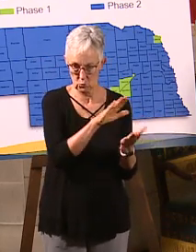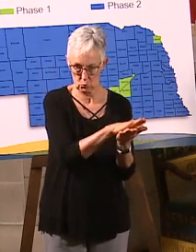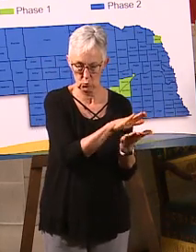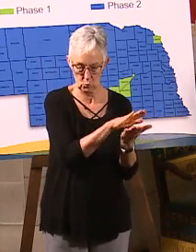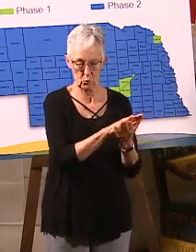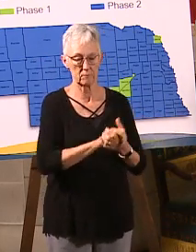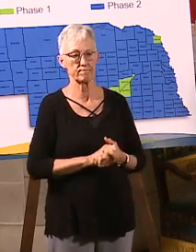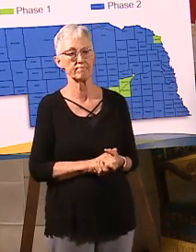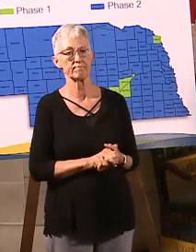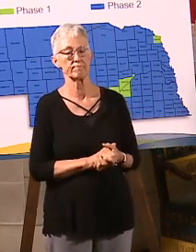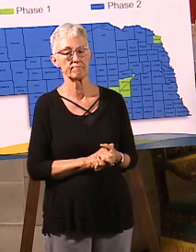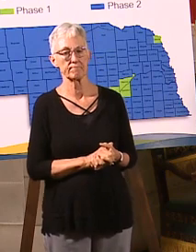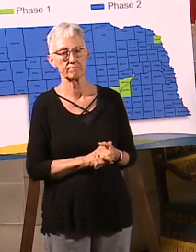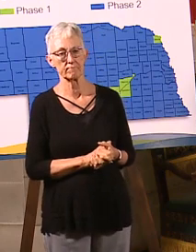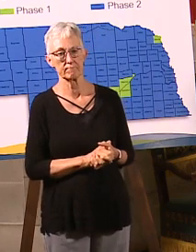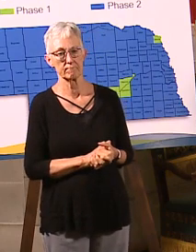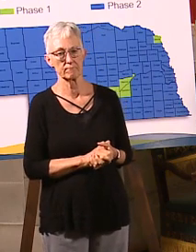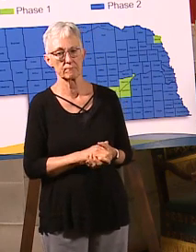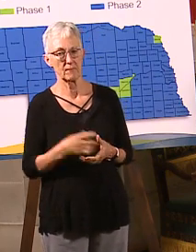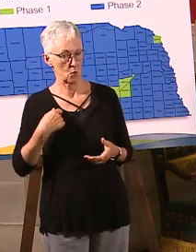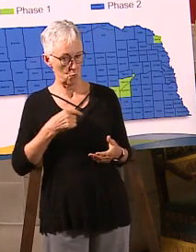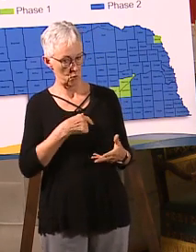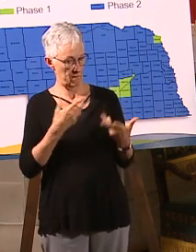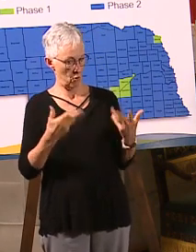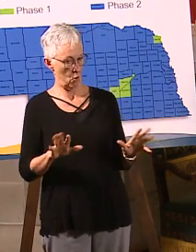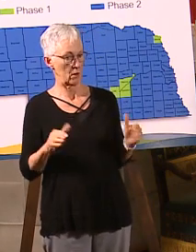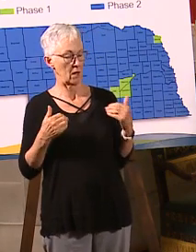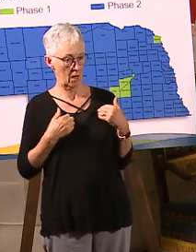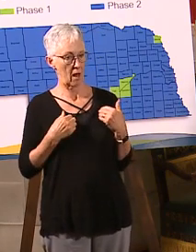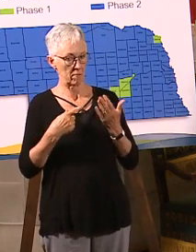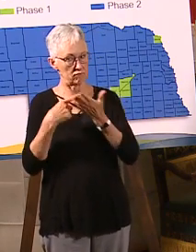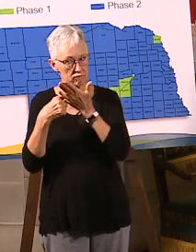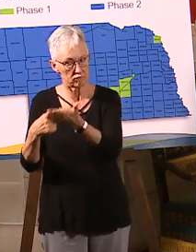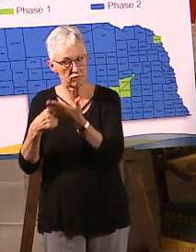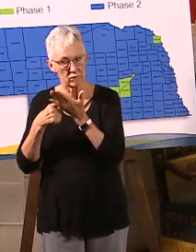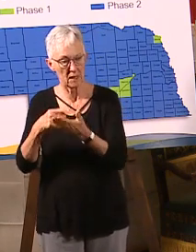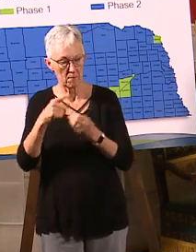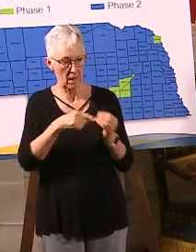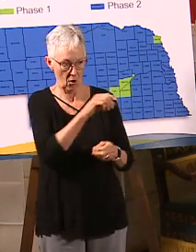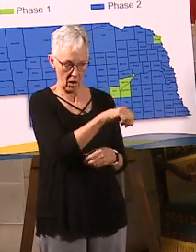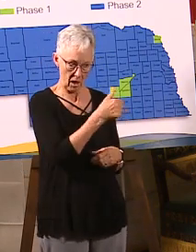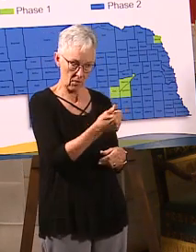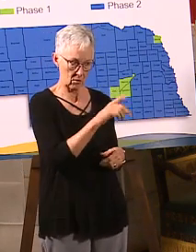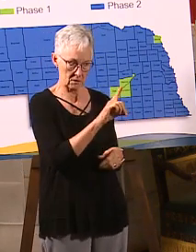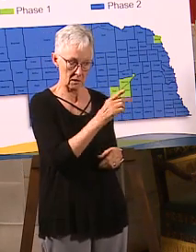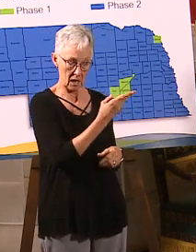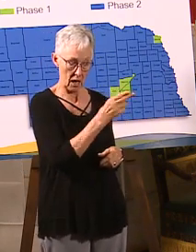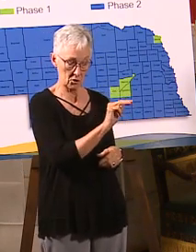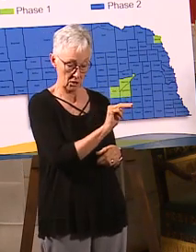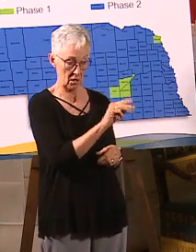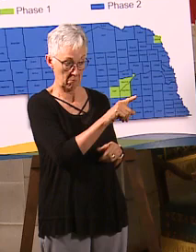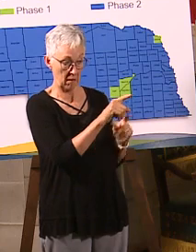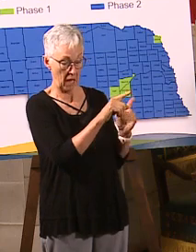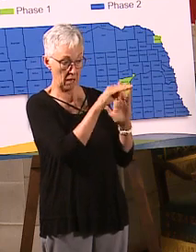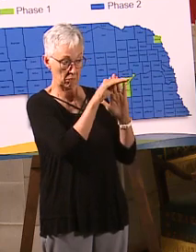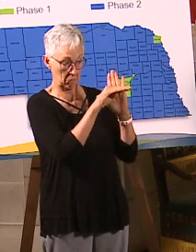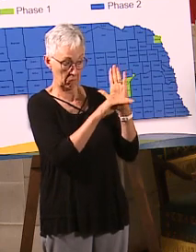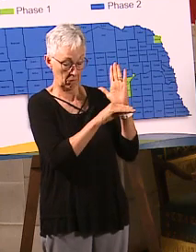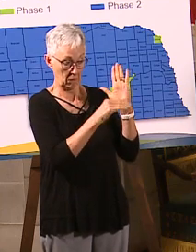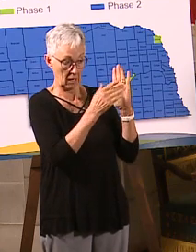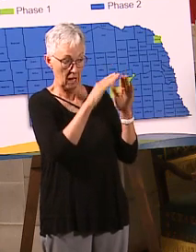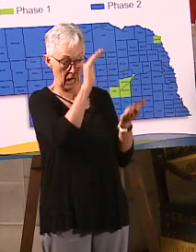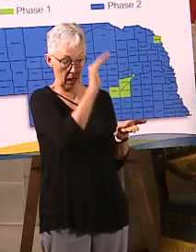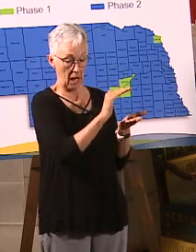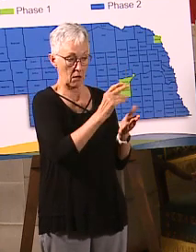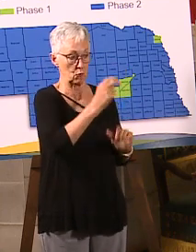had conversations, given the loosening of the other DHMs, that really moving towards a summer learning environment is going to become possible for